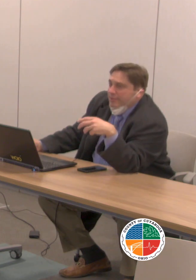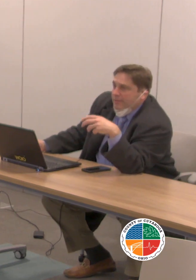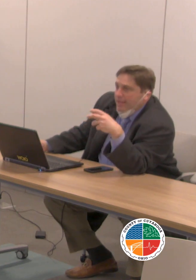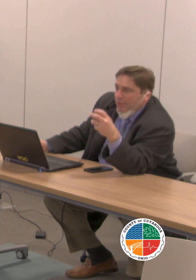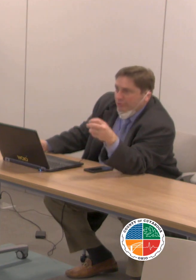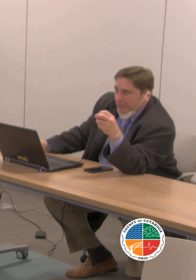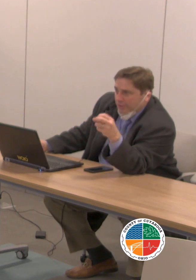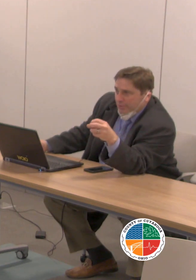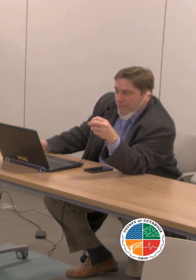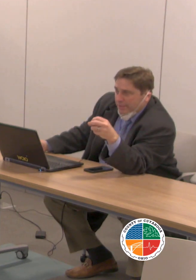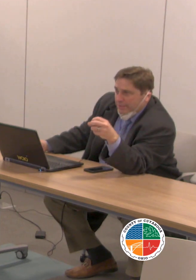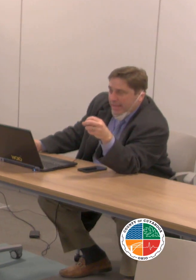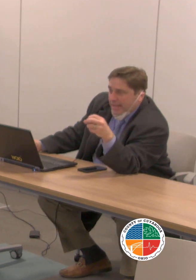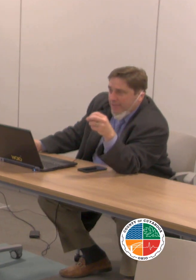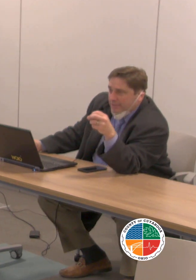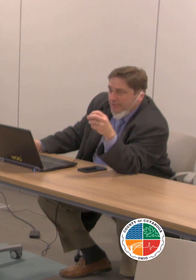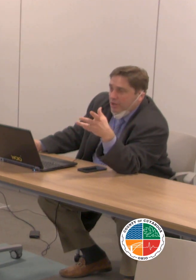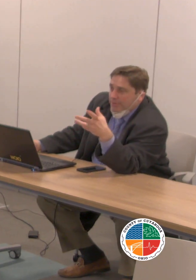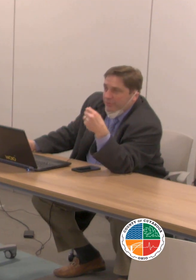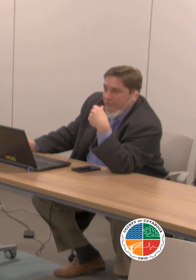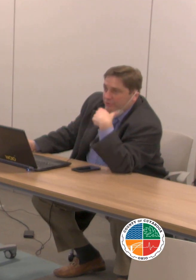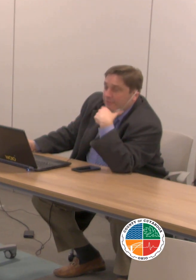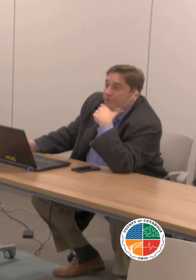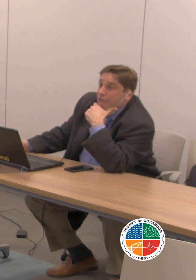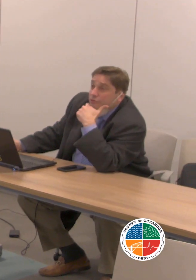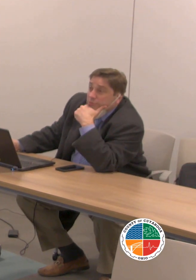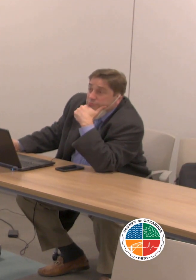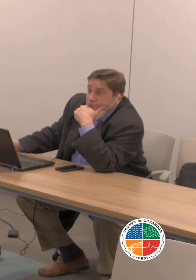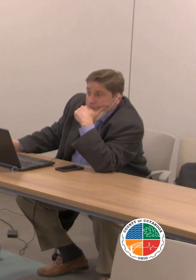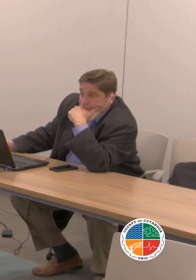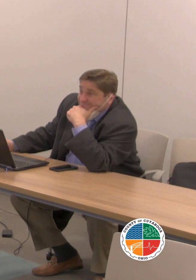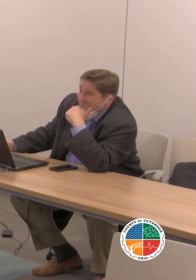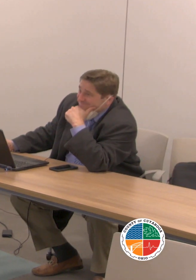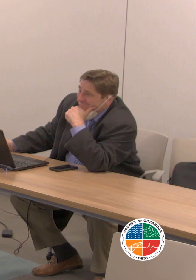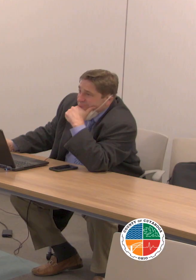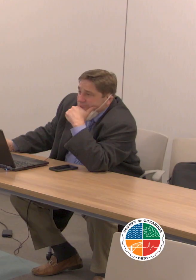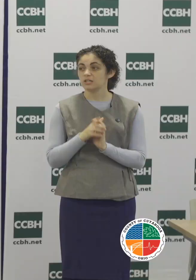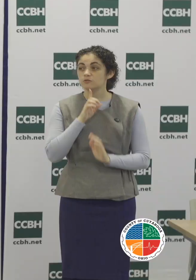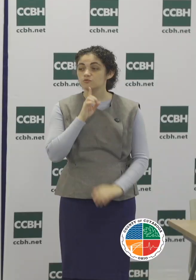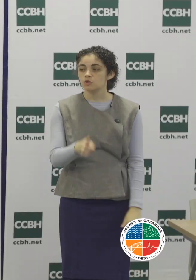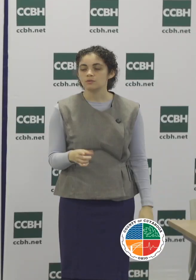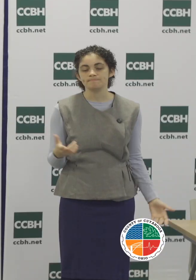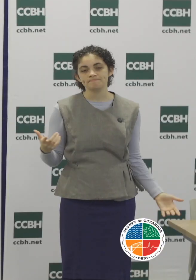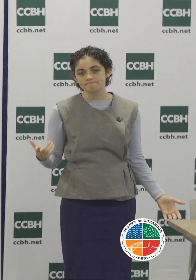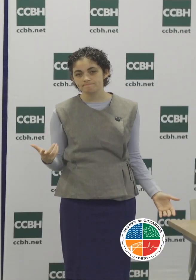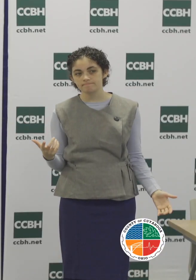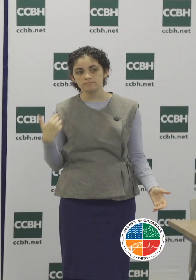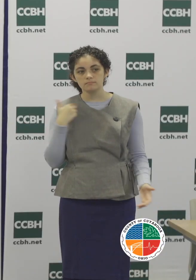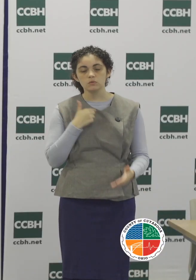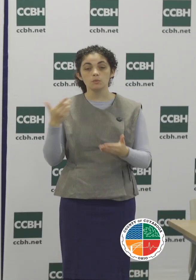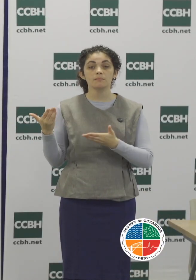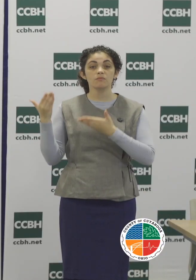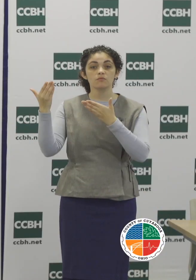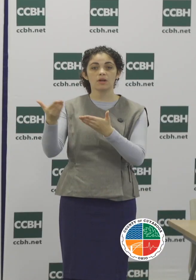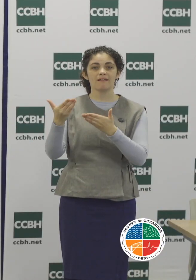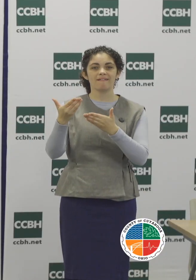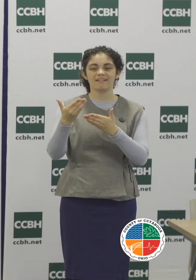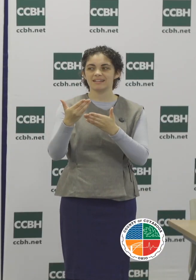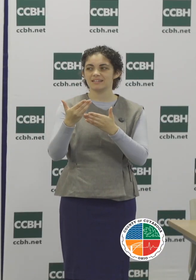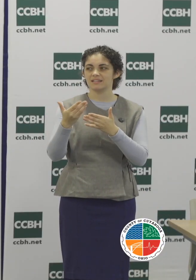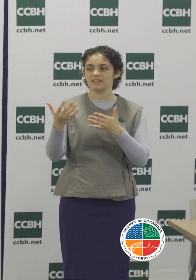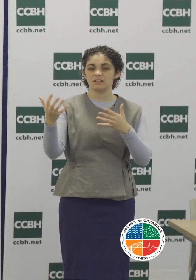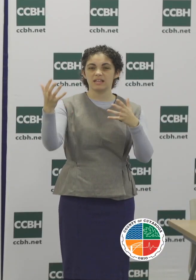elaborate on those a little bit and talk about their significance. Sure. So we've been providing you aggregate